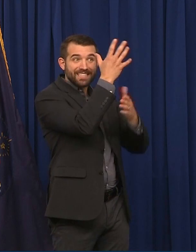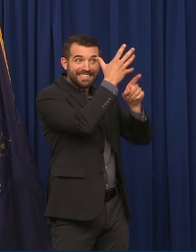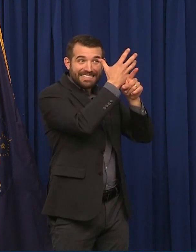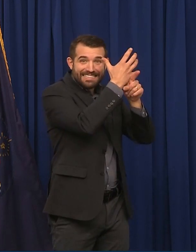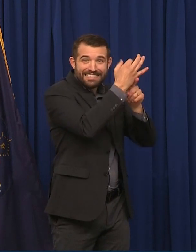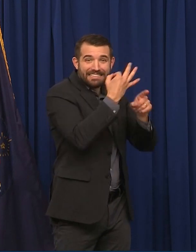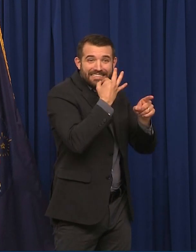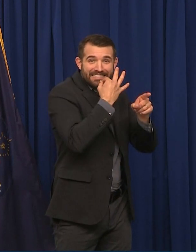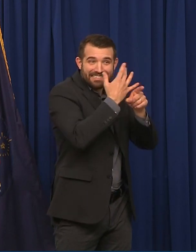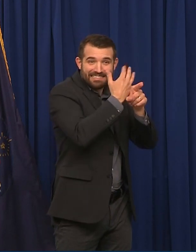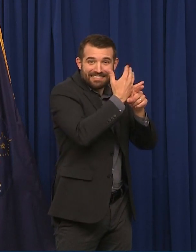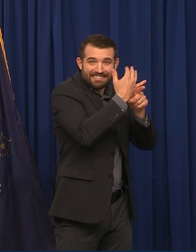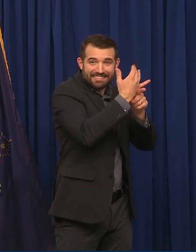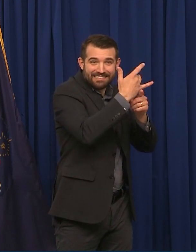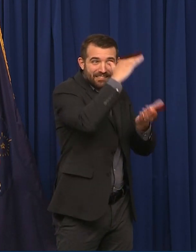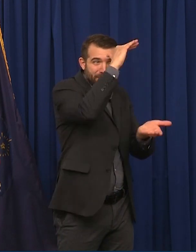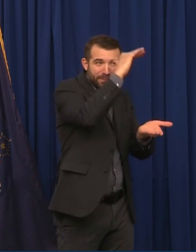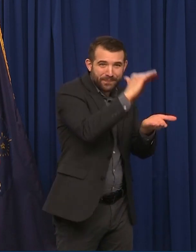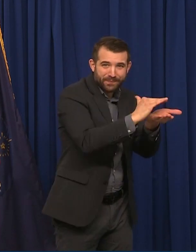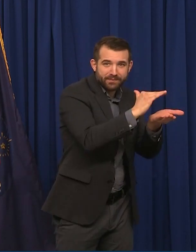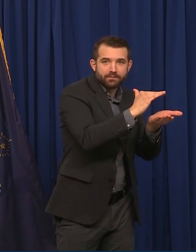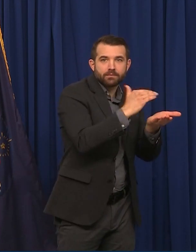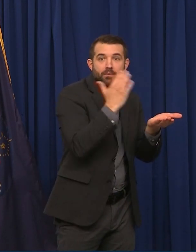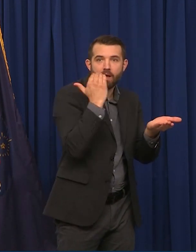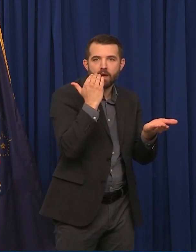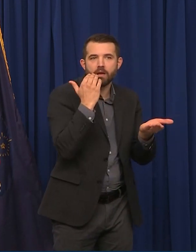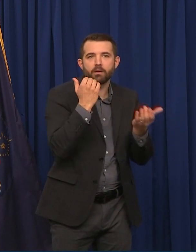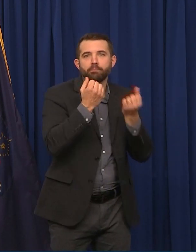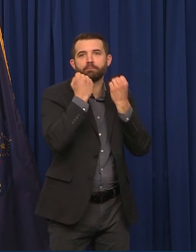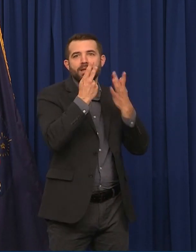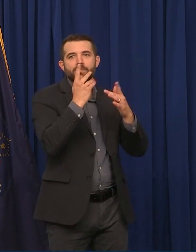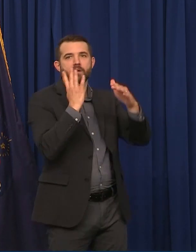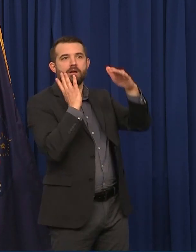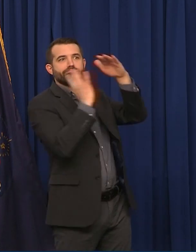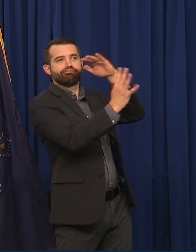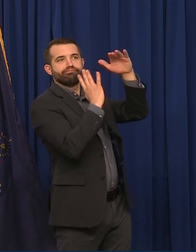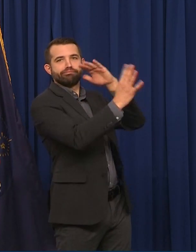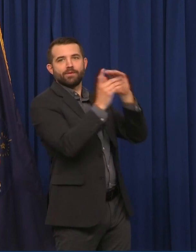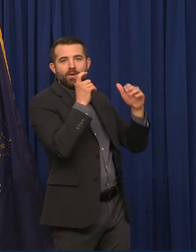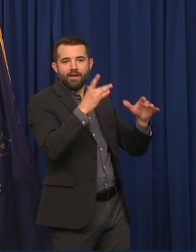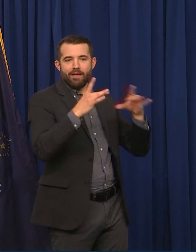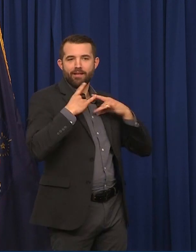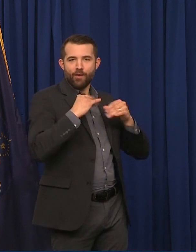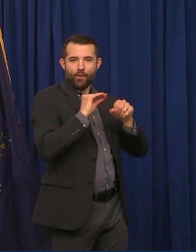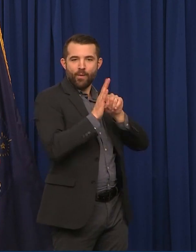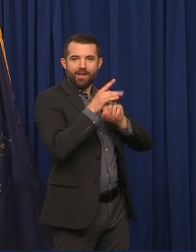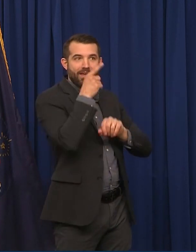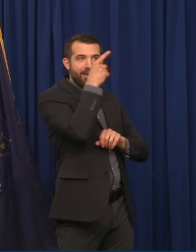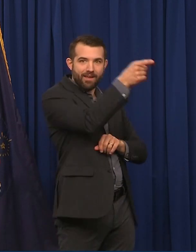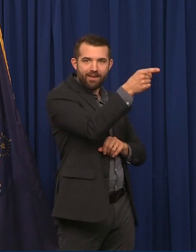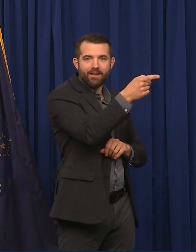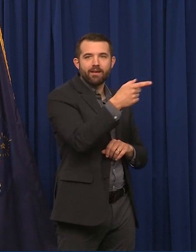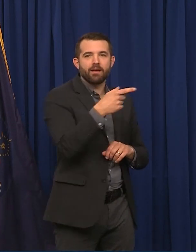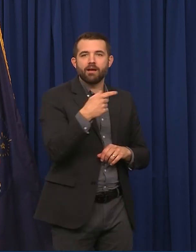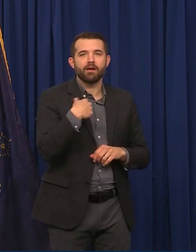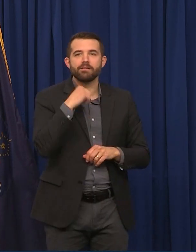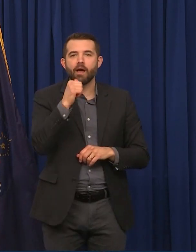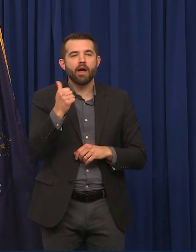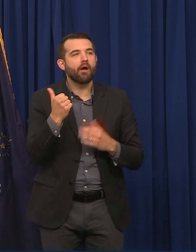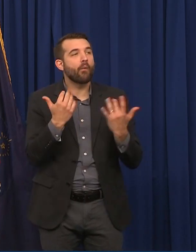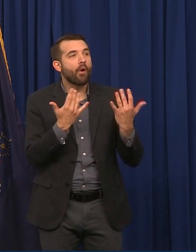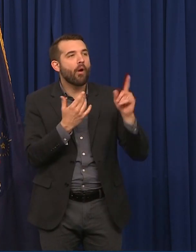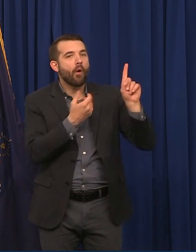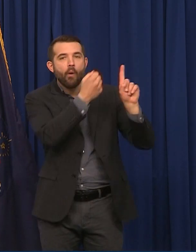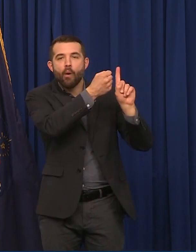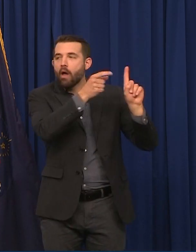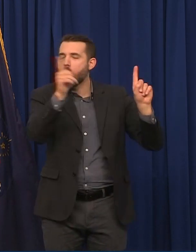of PPN because they had a lot of patients, we don't need to wait until the next shipment to respond to that. The